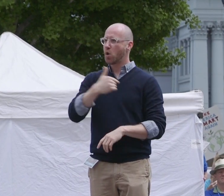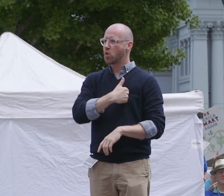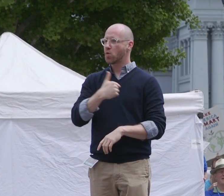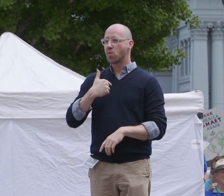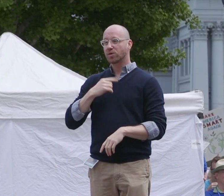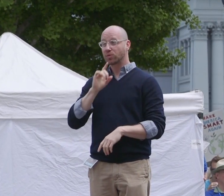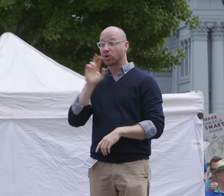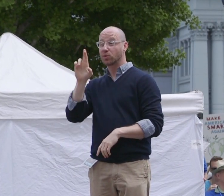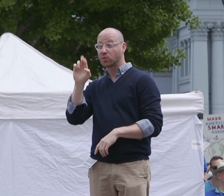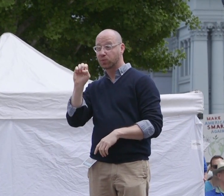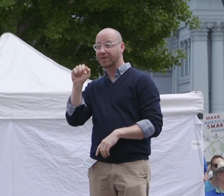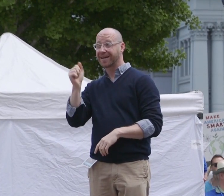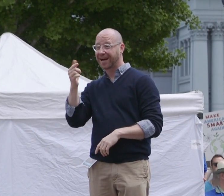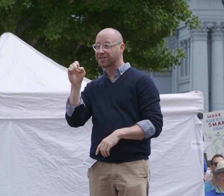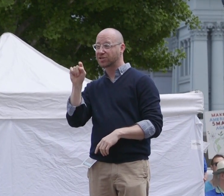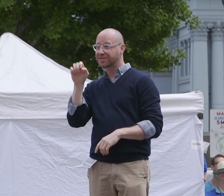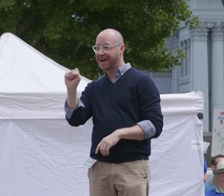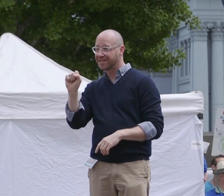reagents.